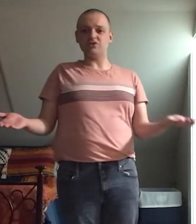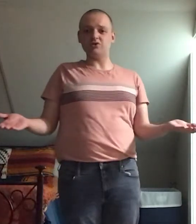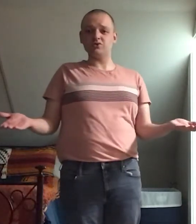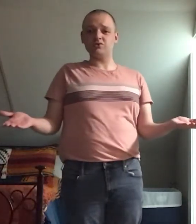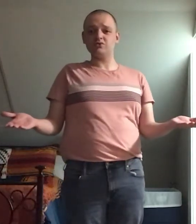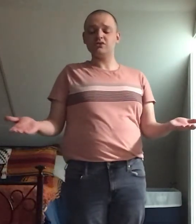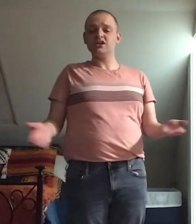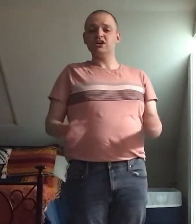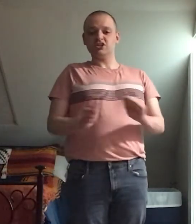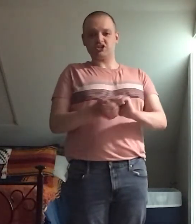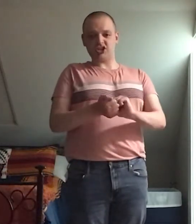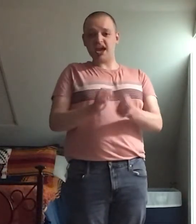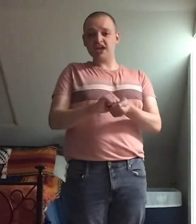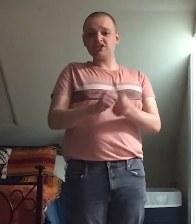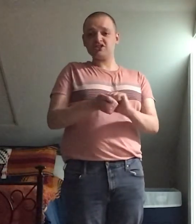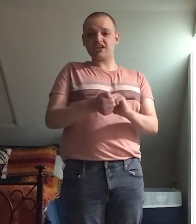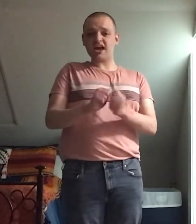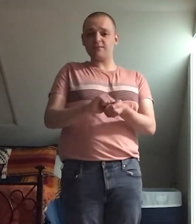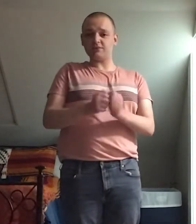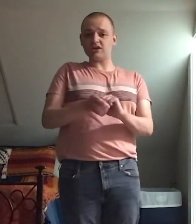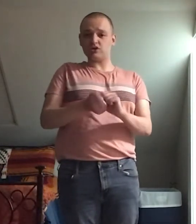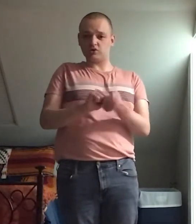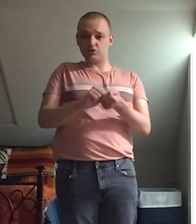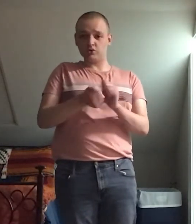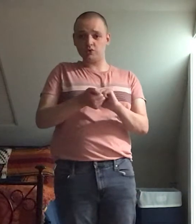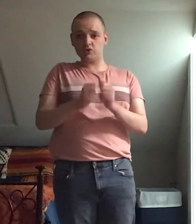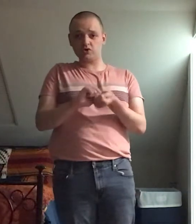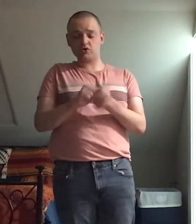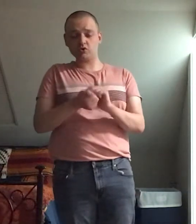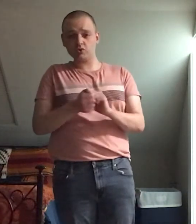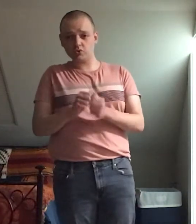new, change can be good too.